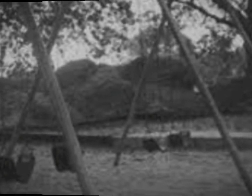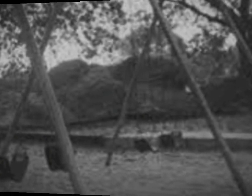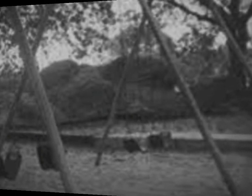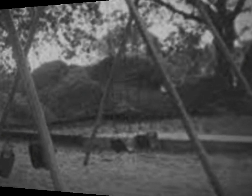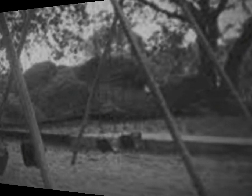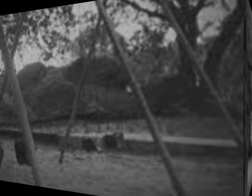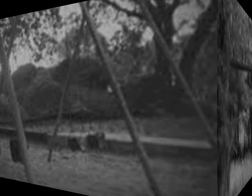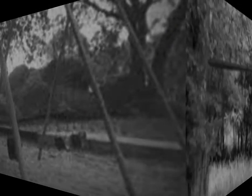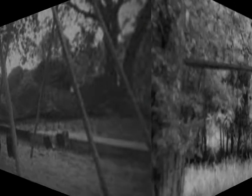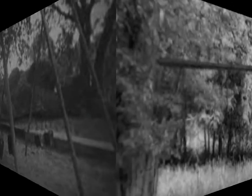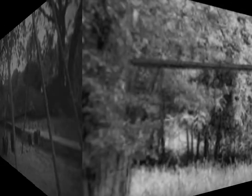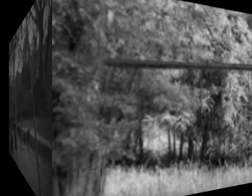Okay.